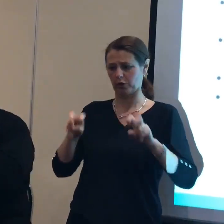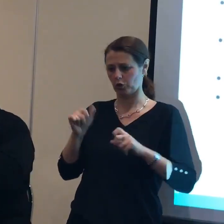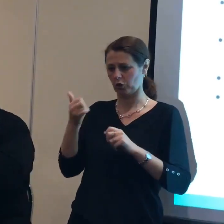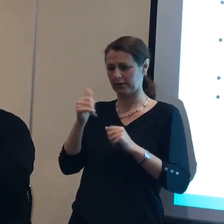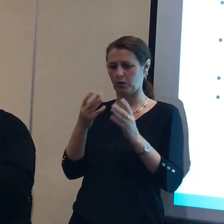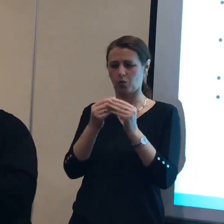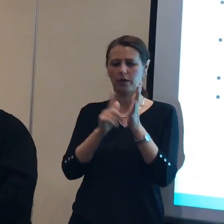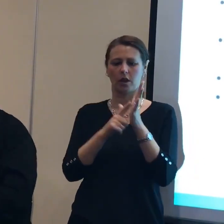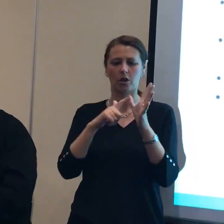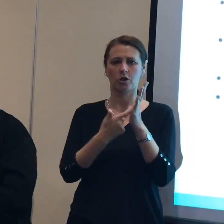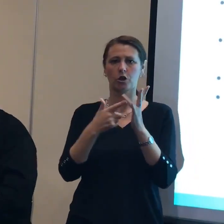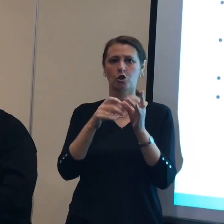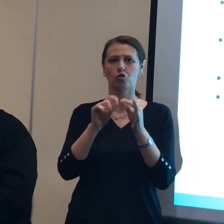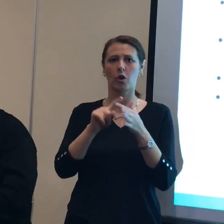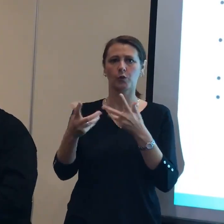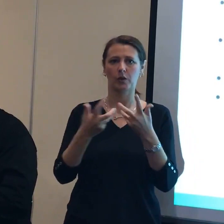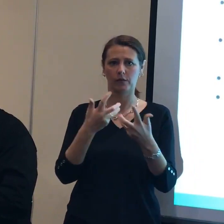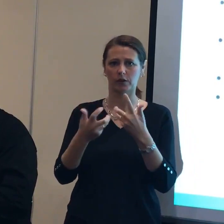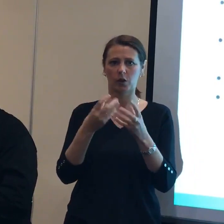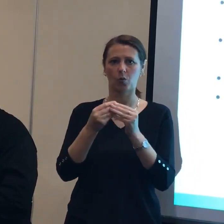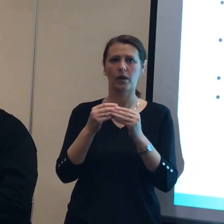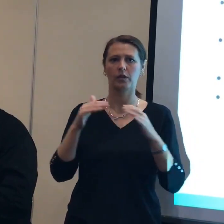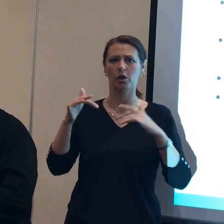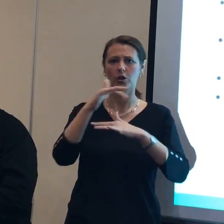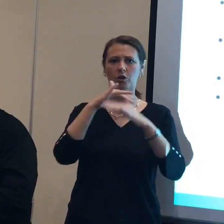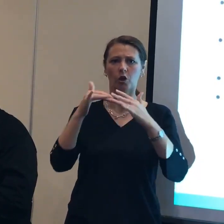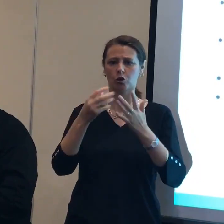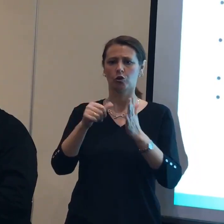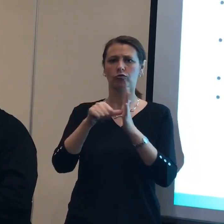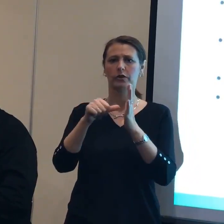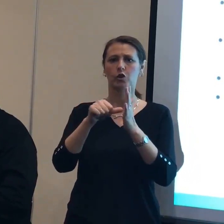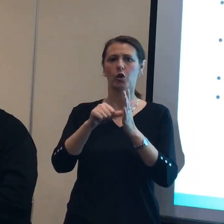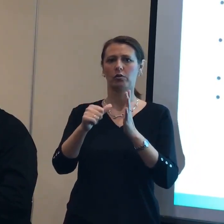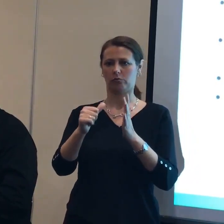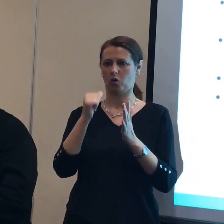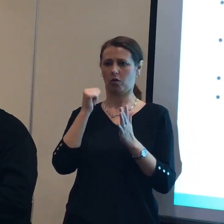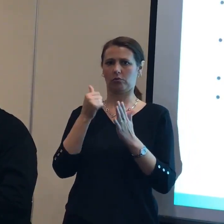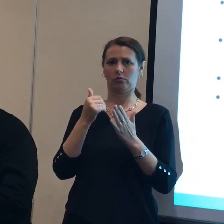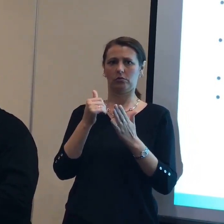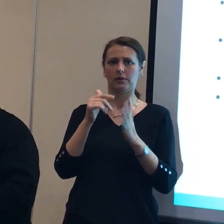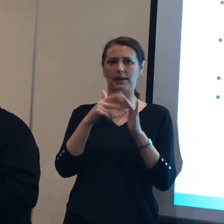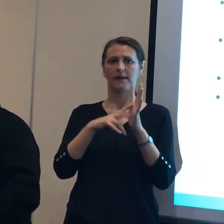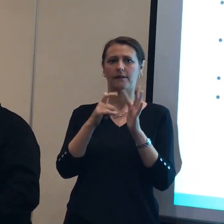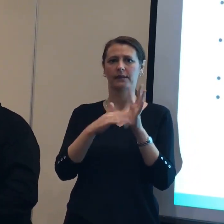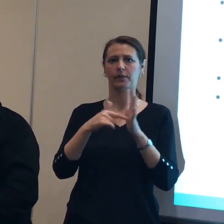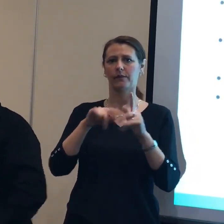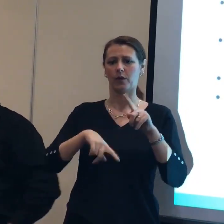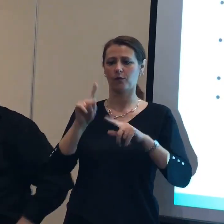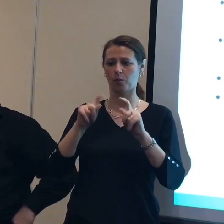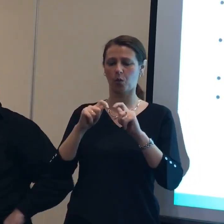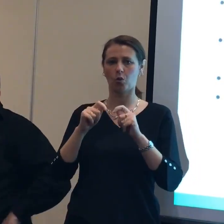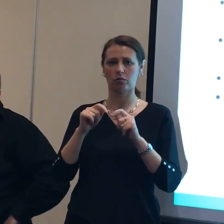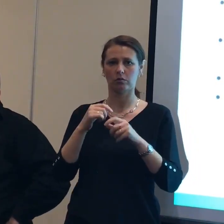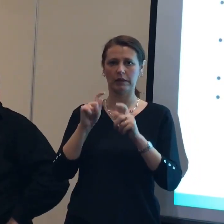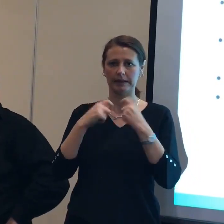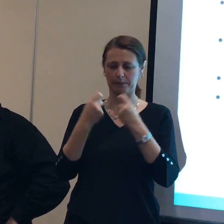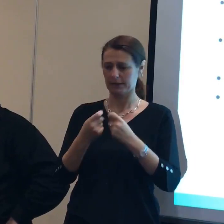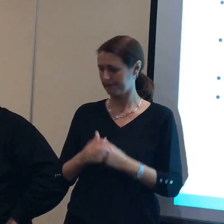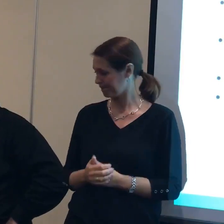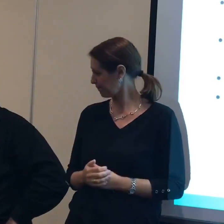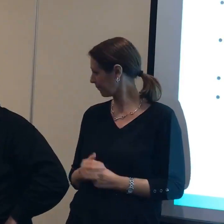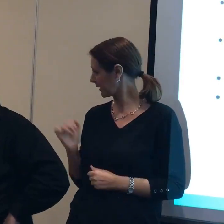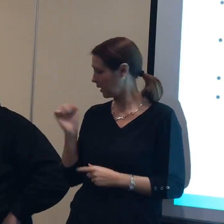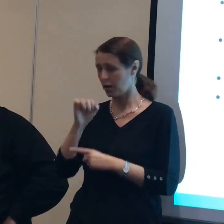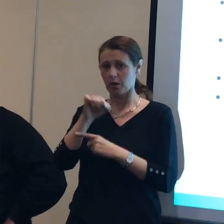with the Trobe University around the social return on investment for your football programs? Yes, thanks. So